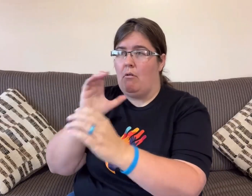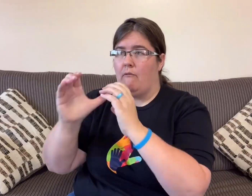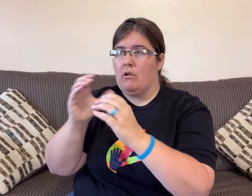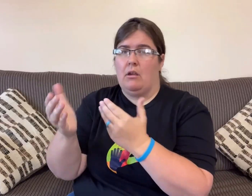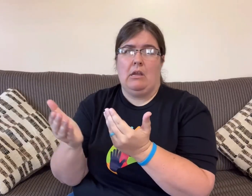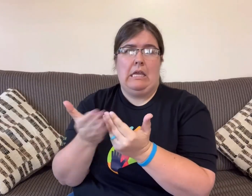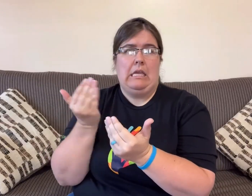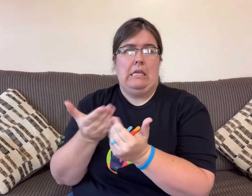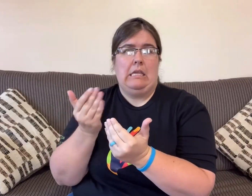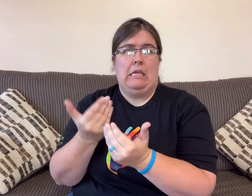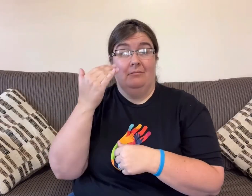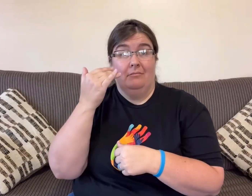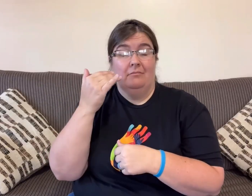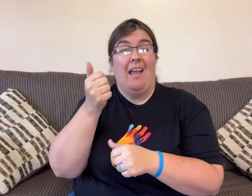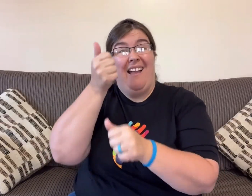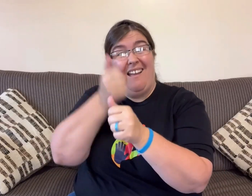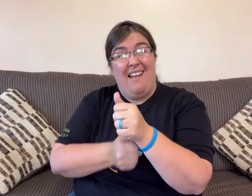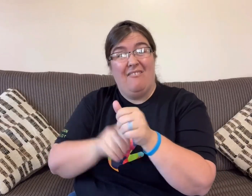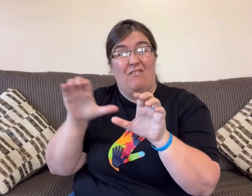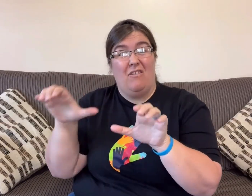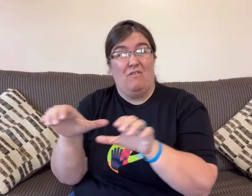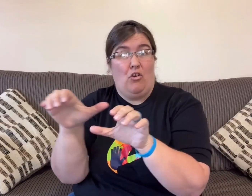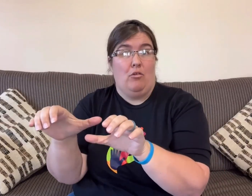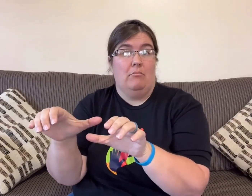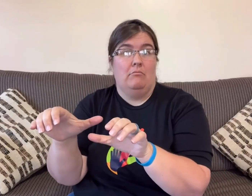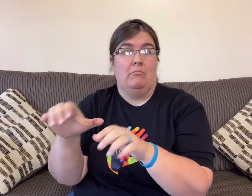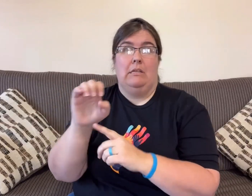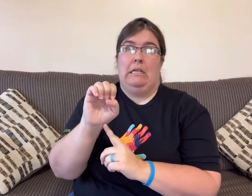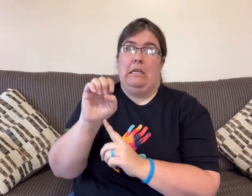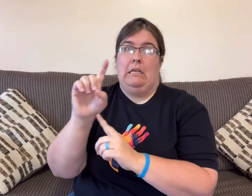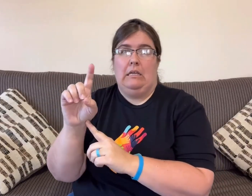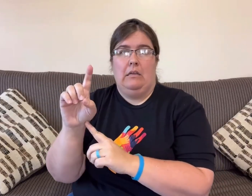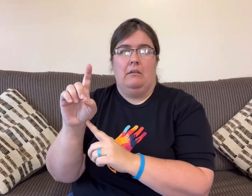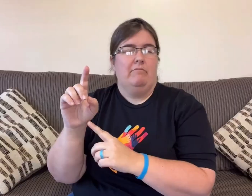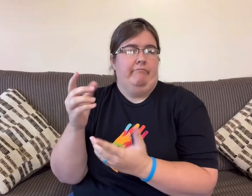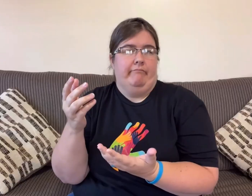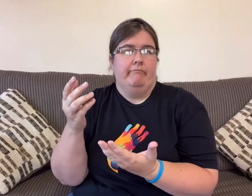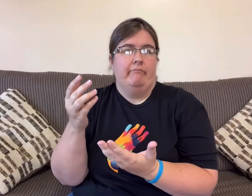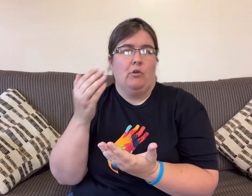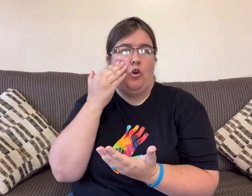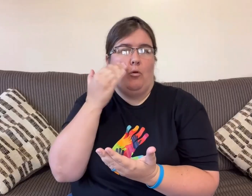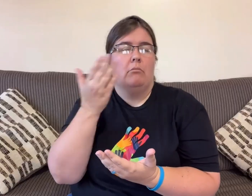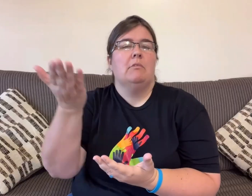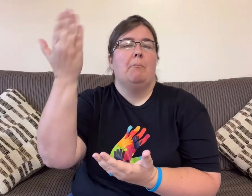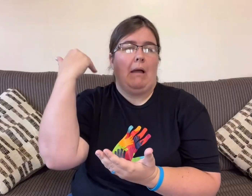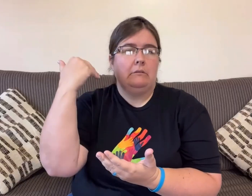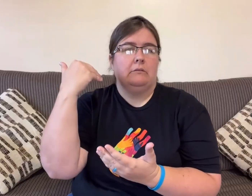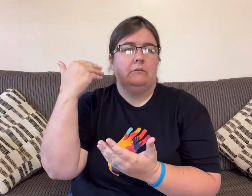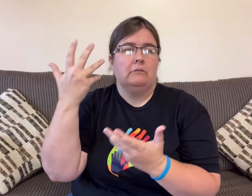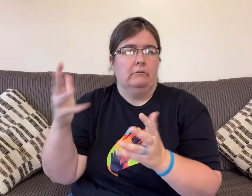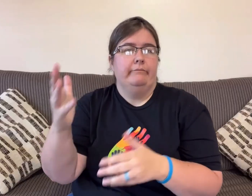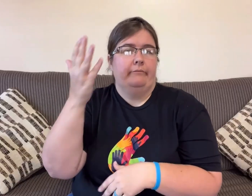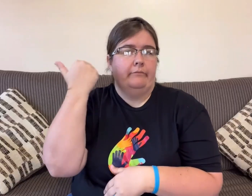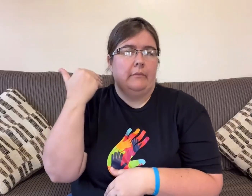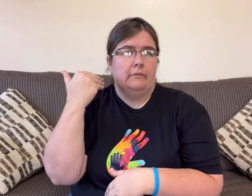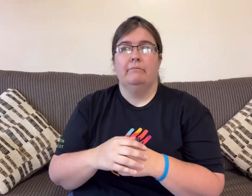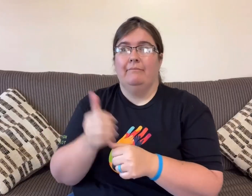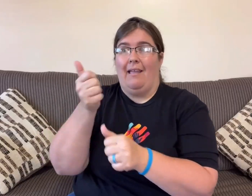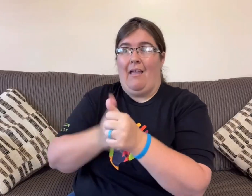you join a conversation late, it's easier to understand because every verb shows the time. ED means that it happened in the past. Every time